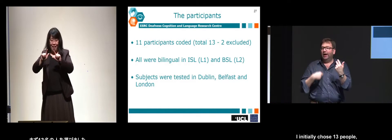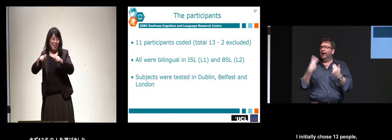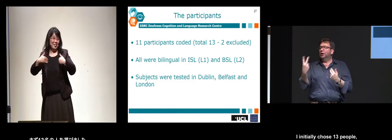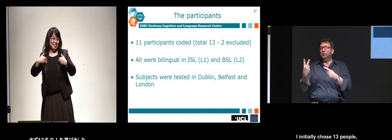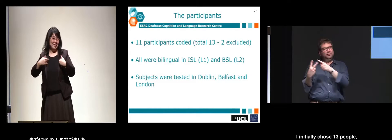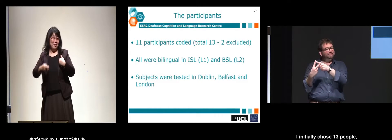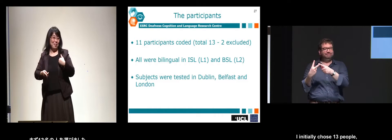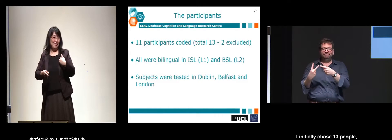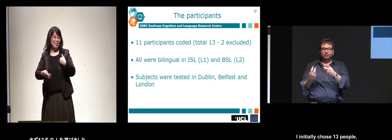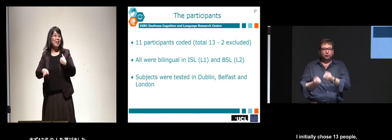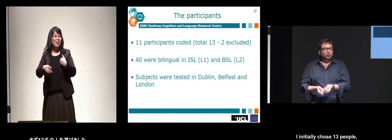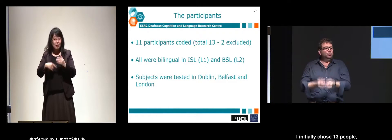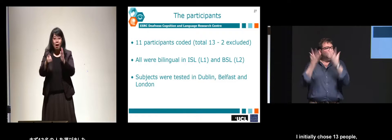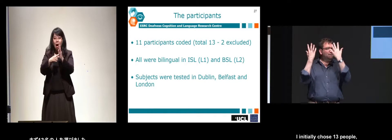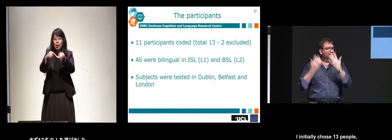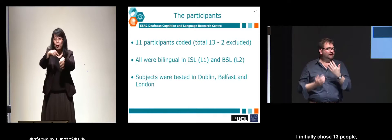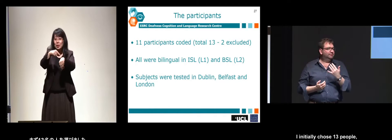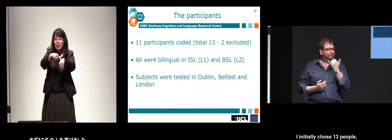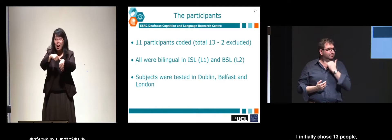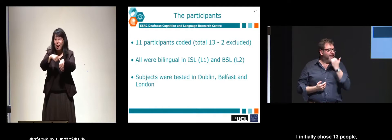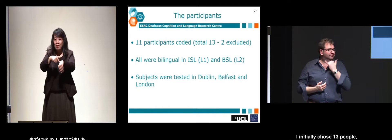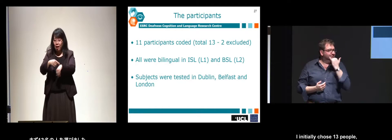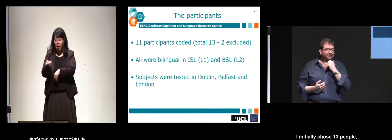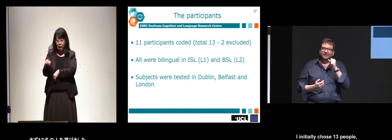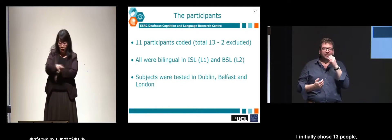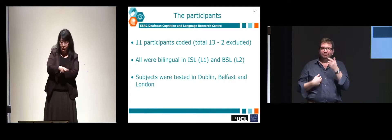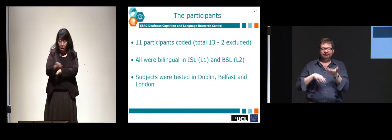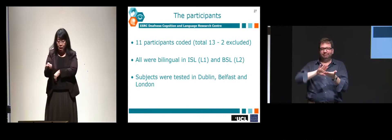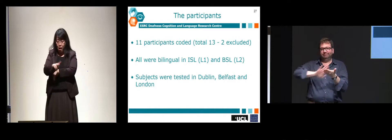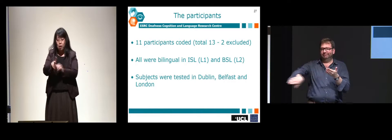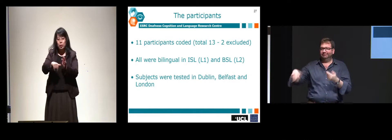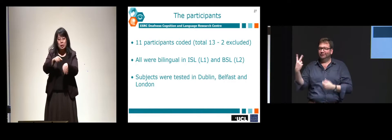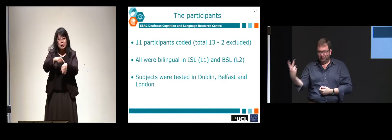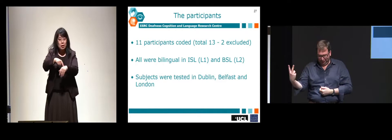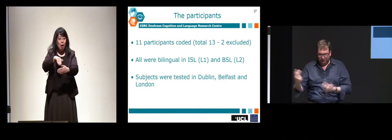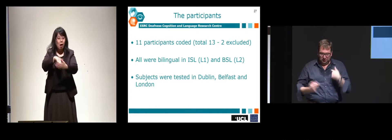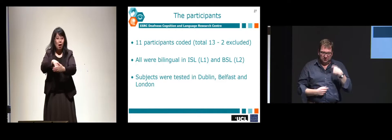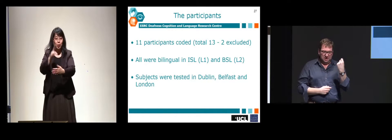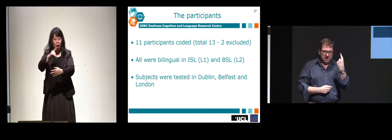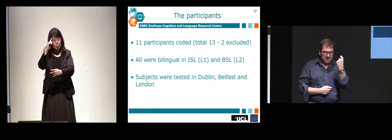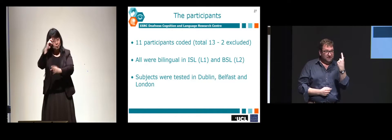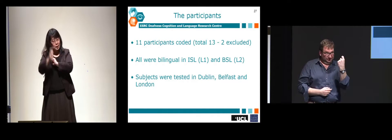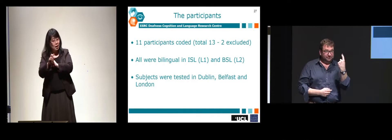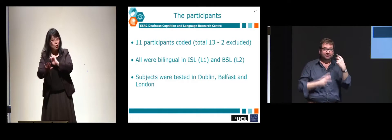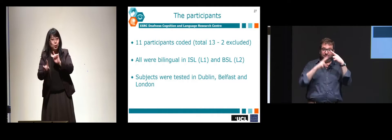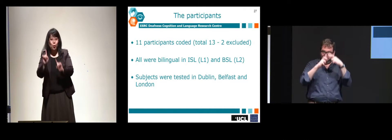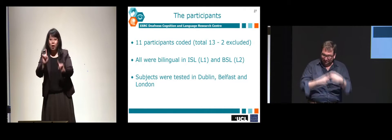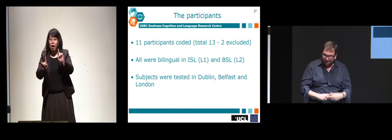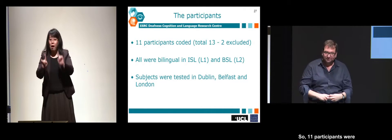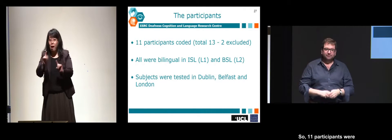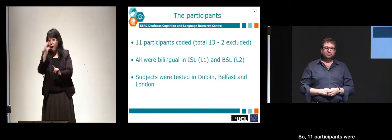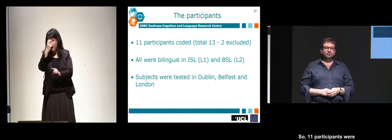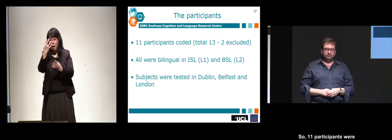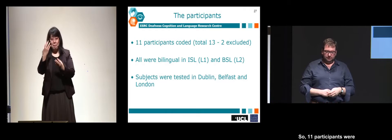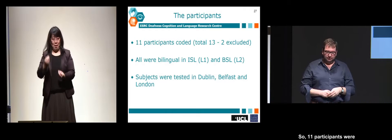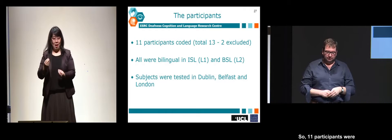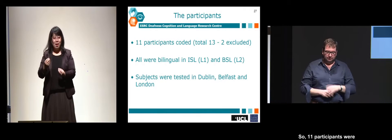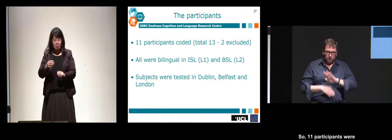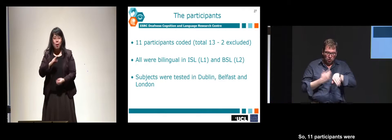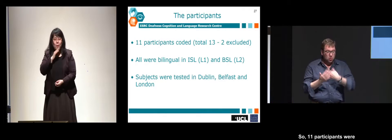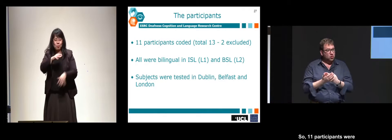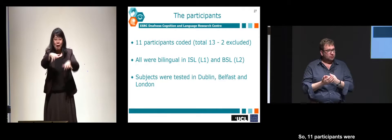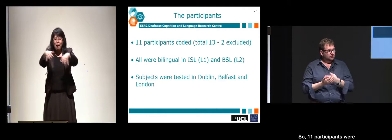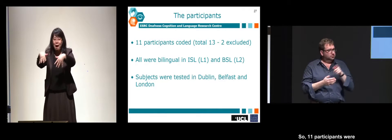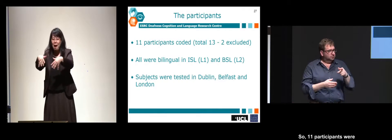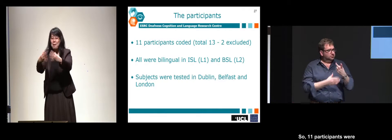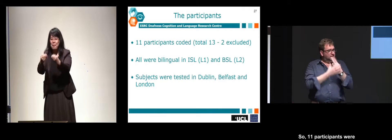I initially chose 13 people, but I had to exclude 2 of them because they made too many errors. So 11 participants